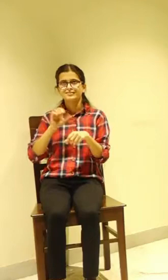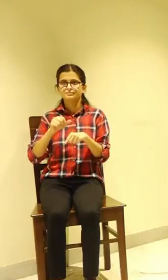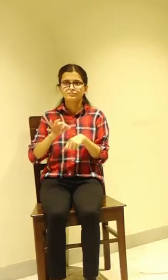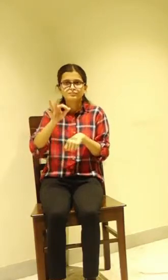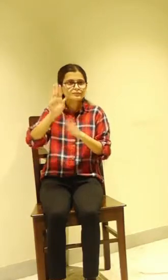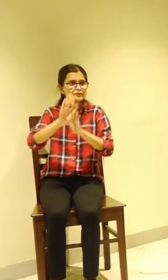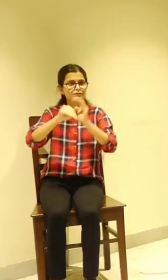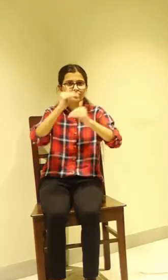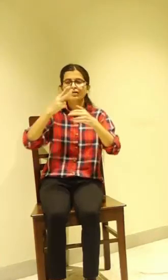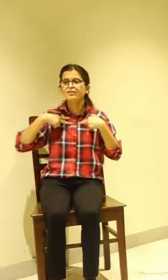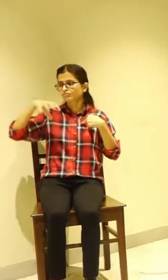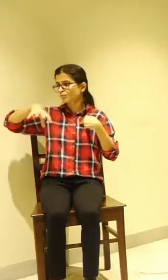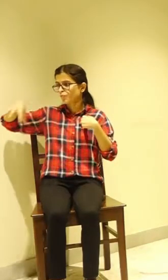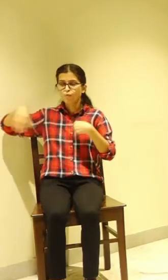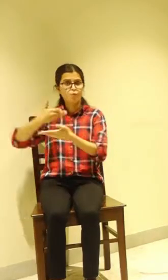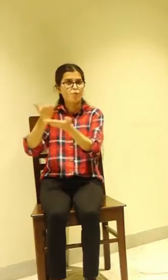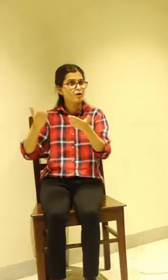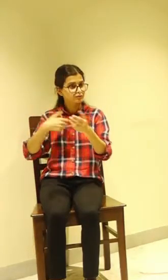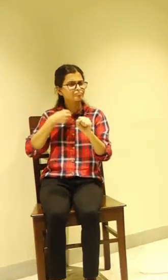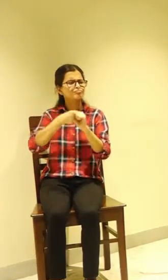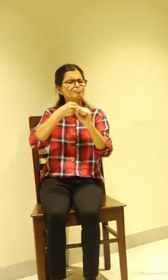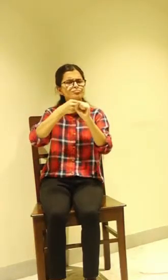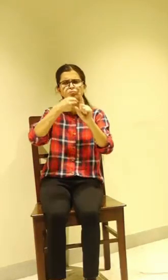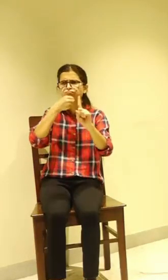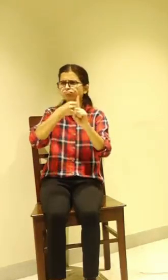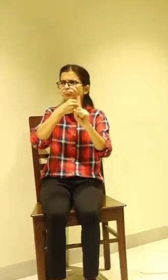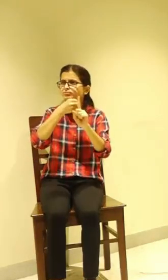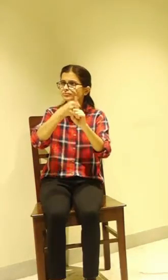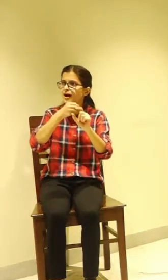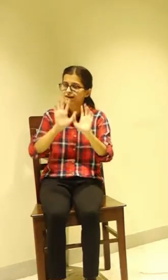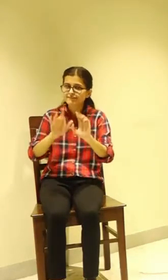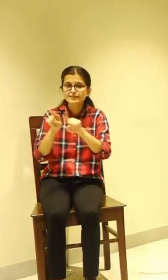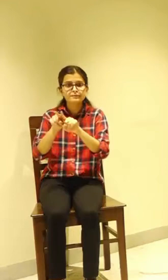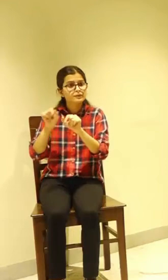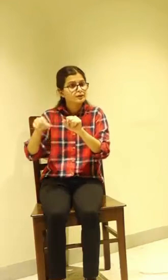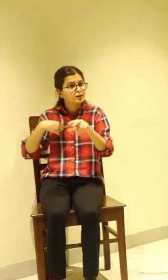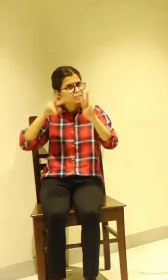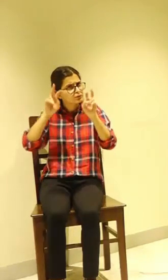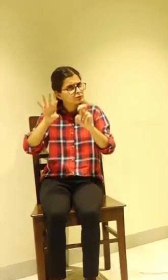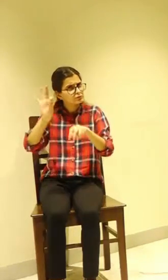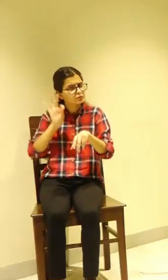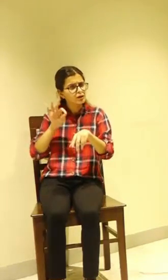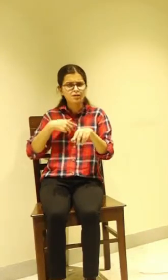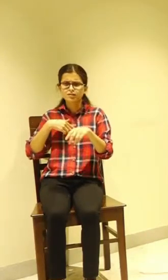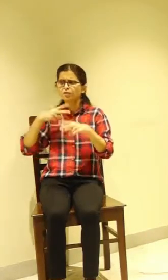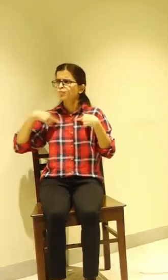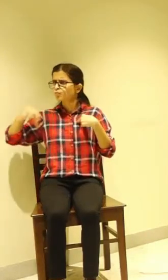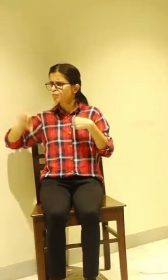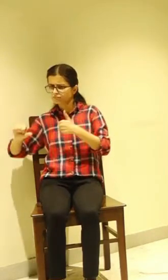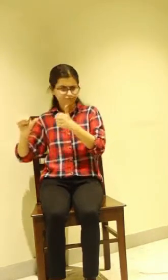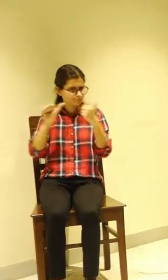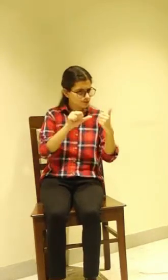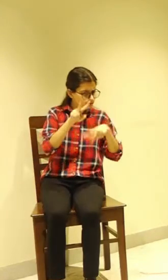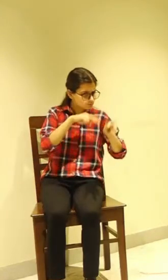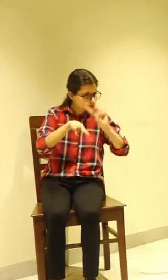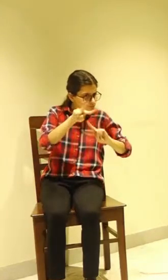as courts have to look at it, this I think is, I think the impetus behind your choosing this subject is because when courts look back at these words,